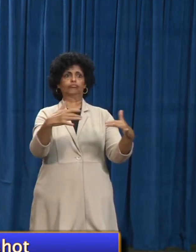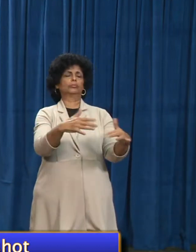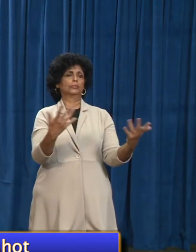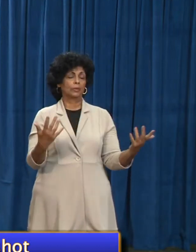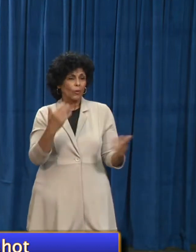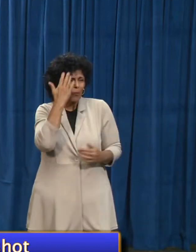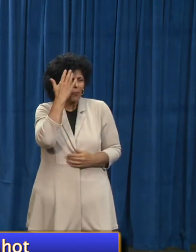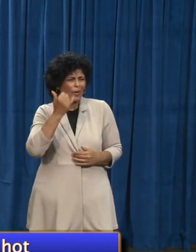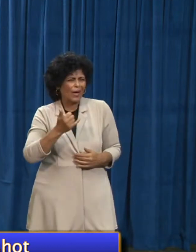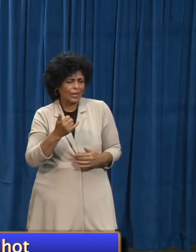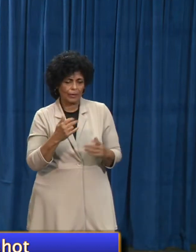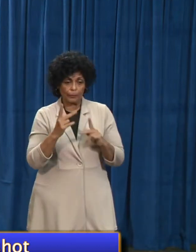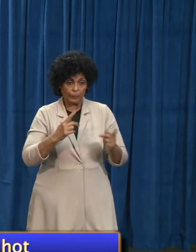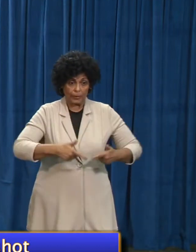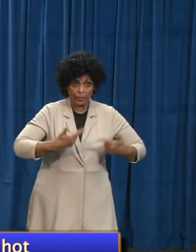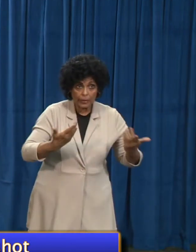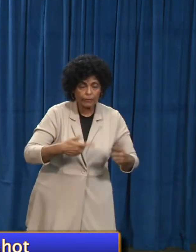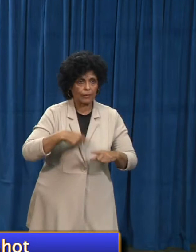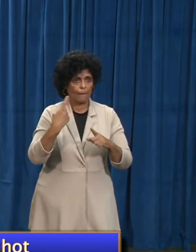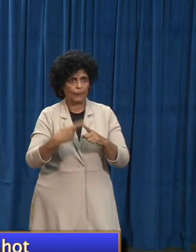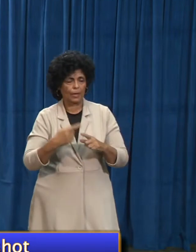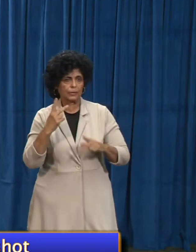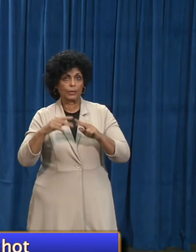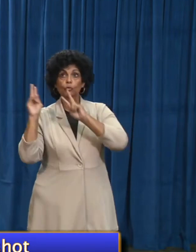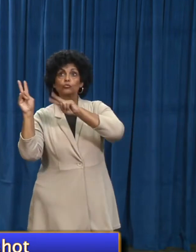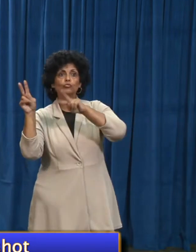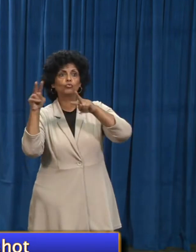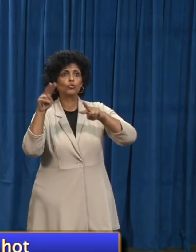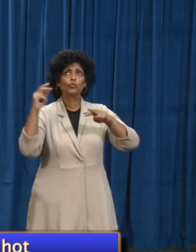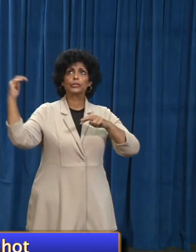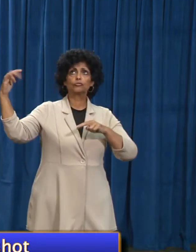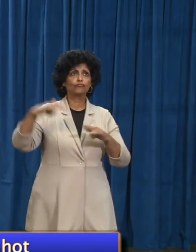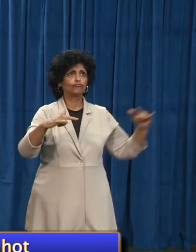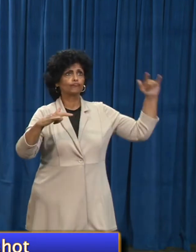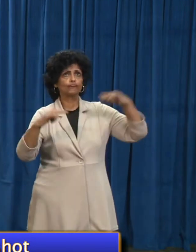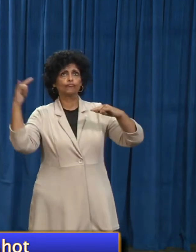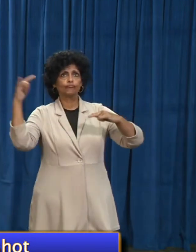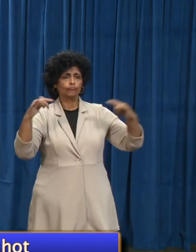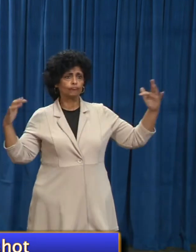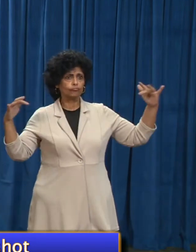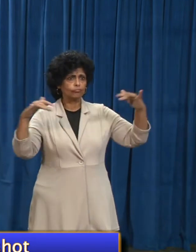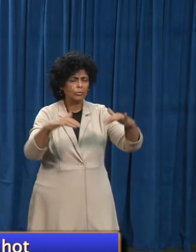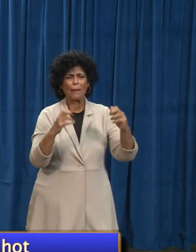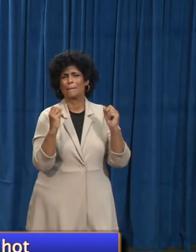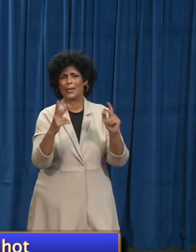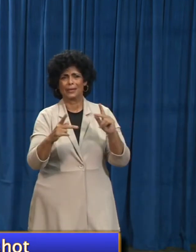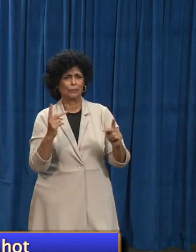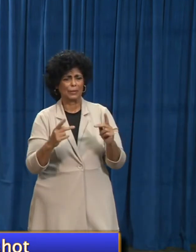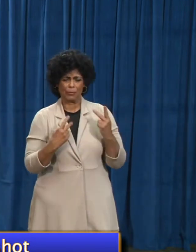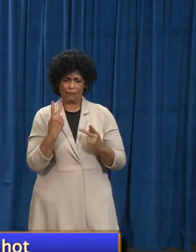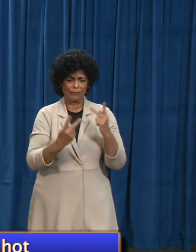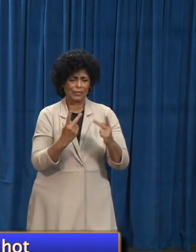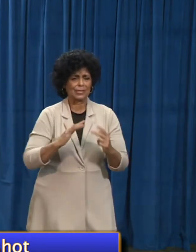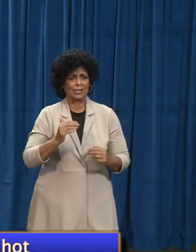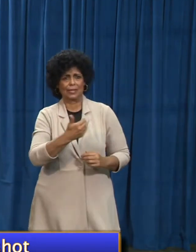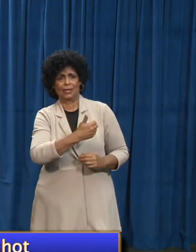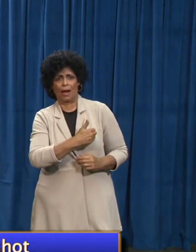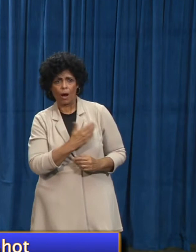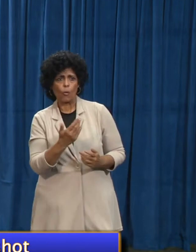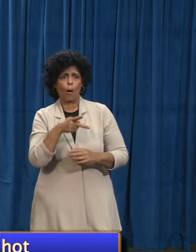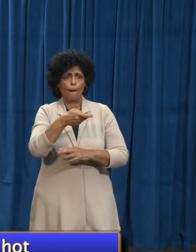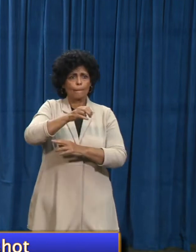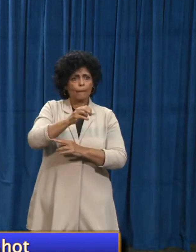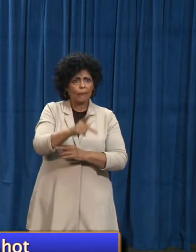tourist numbers being up. We have a lot of people here in the area who are visiting our theme parks, visiting their